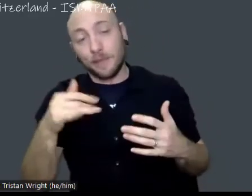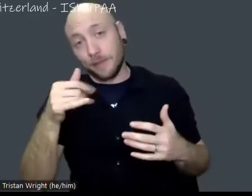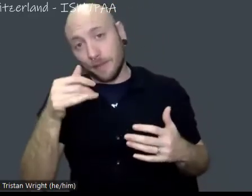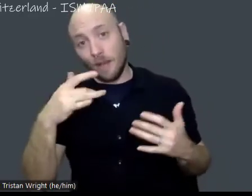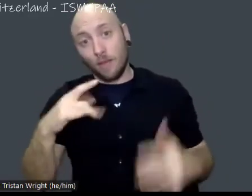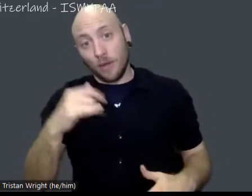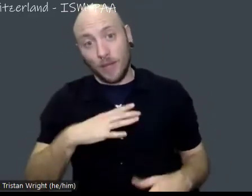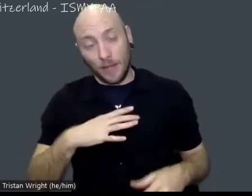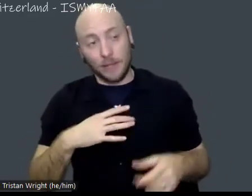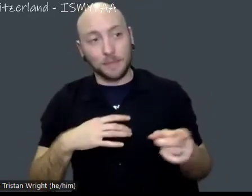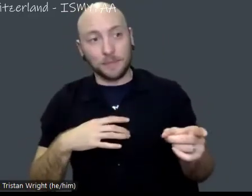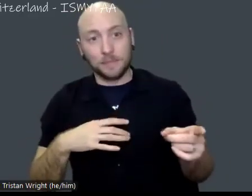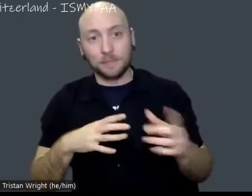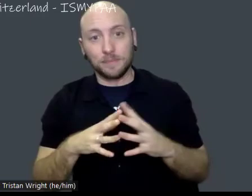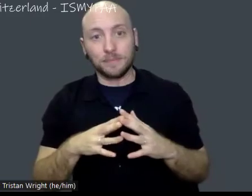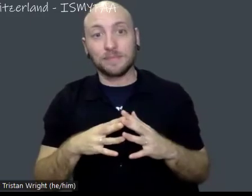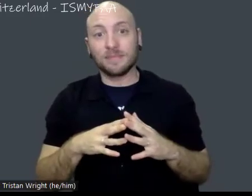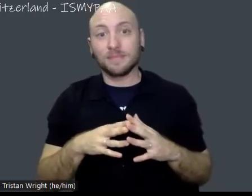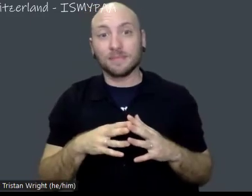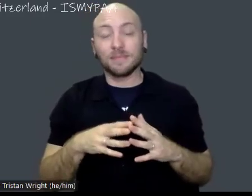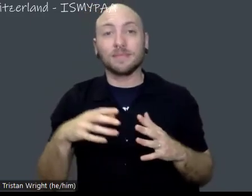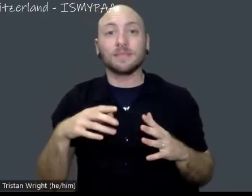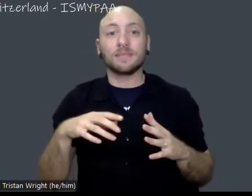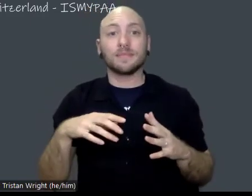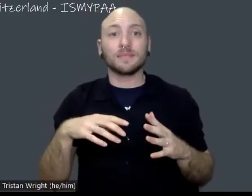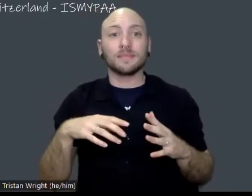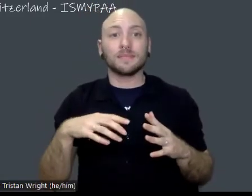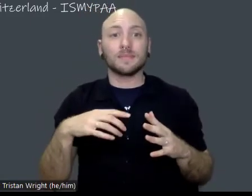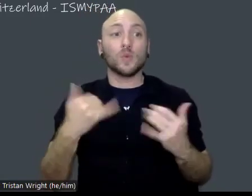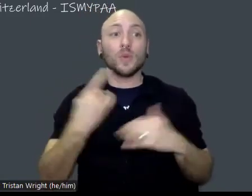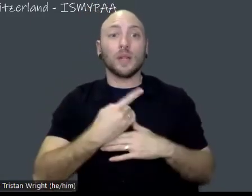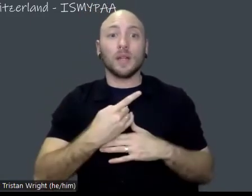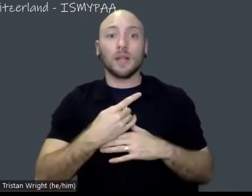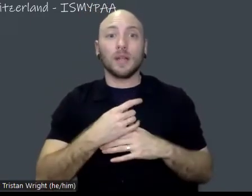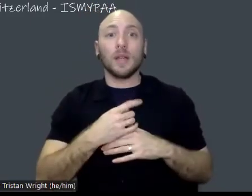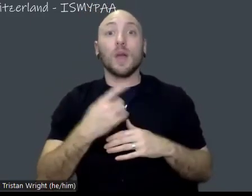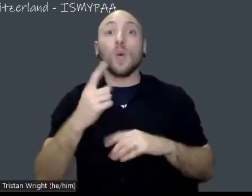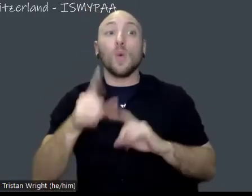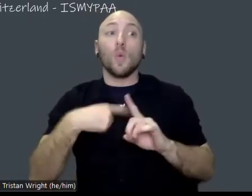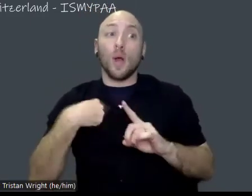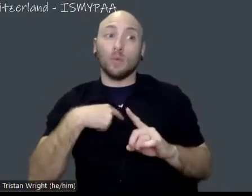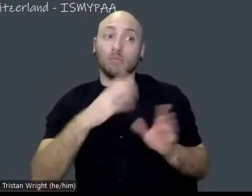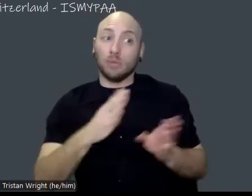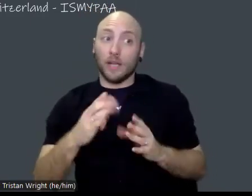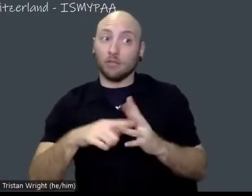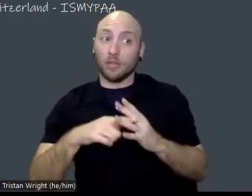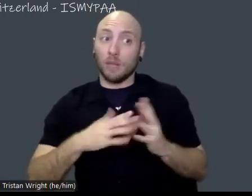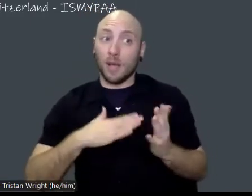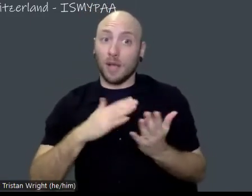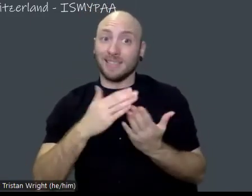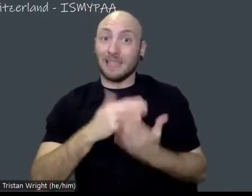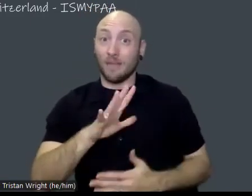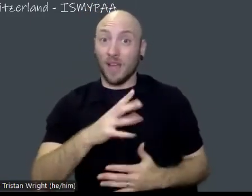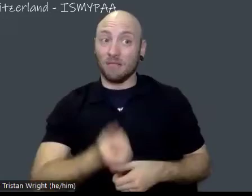the day we were supposed to do and to start my 5th step, he relapsed. Lucky me, I got